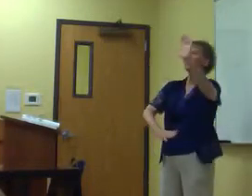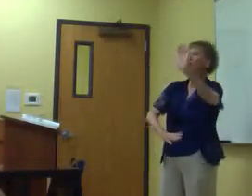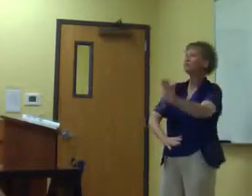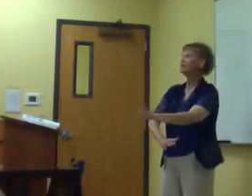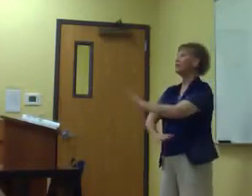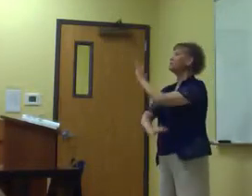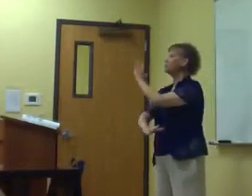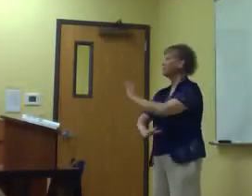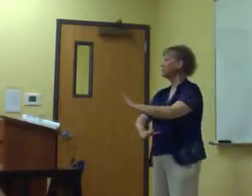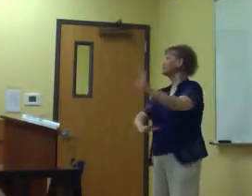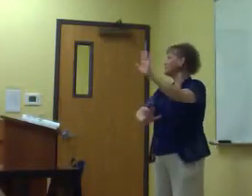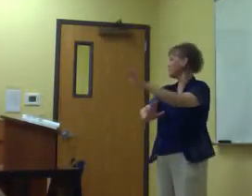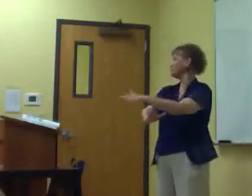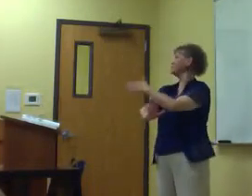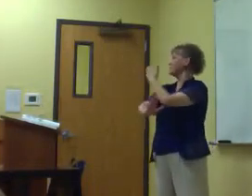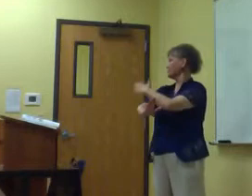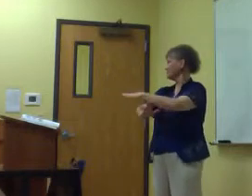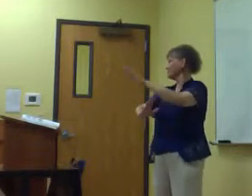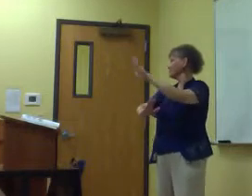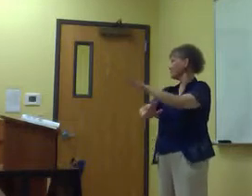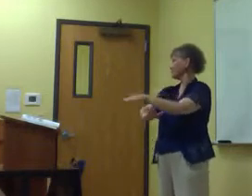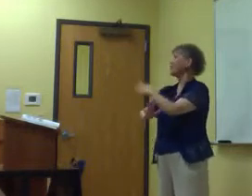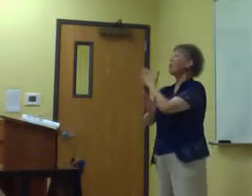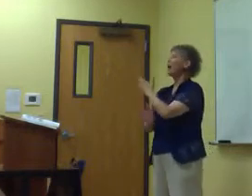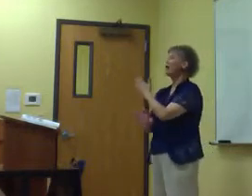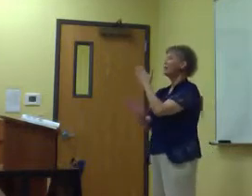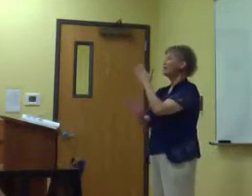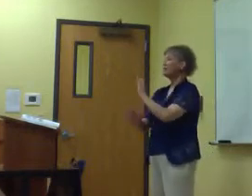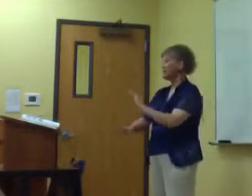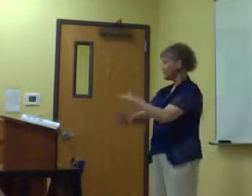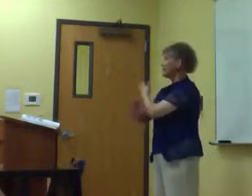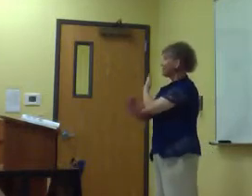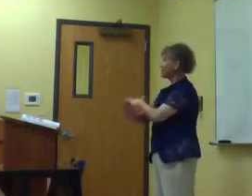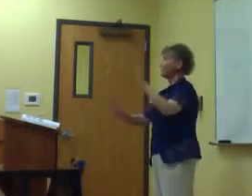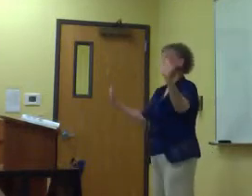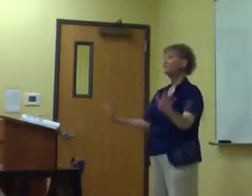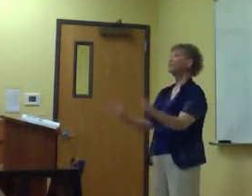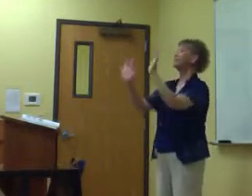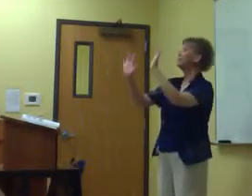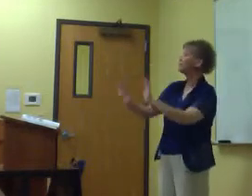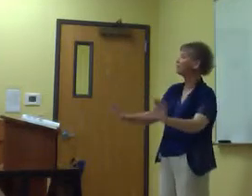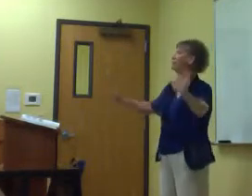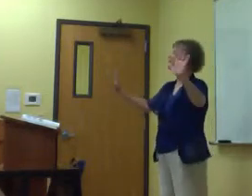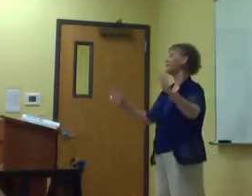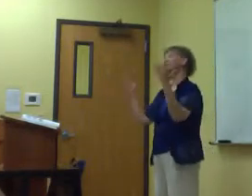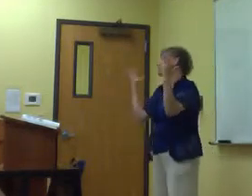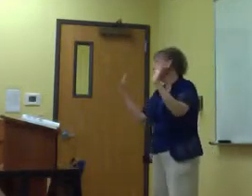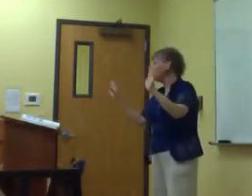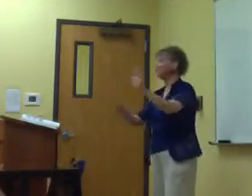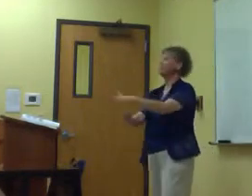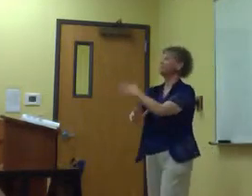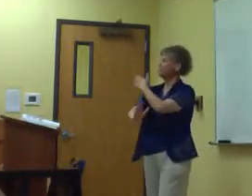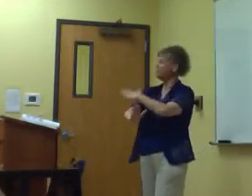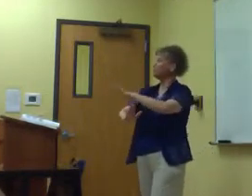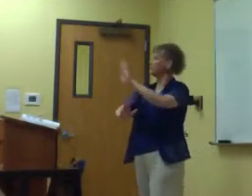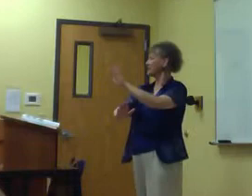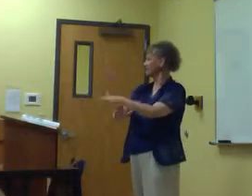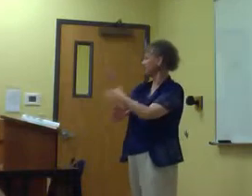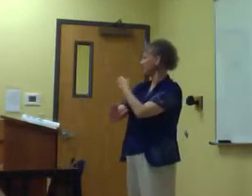right? As they're conducting that music. Right? Now why it's here instead of here, I don't know. This is where music is. All right,